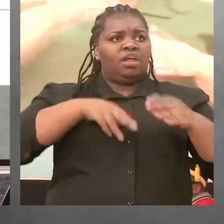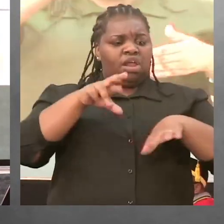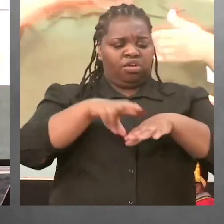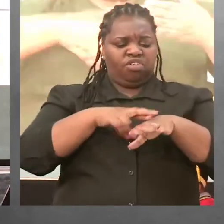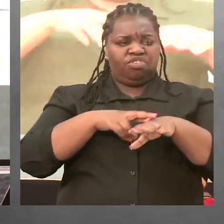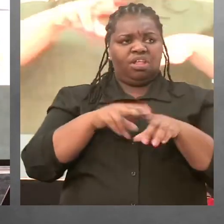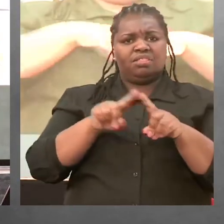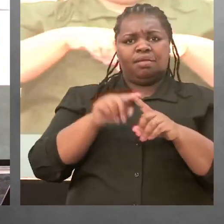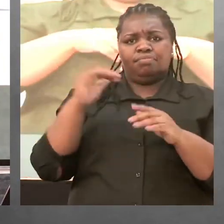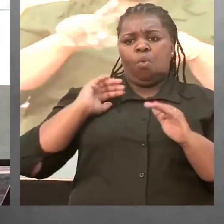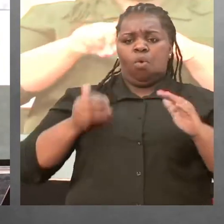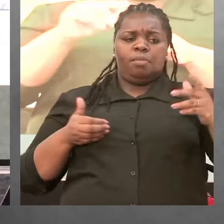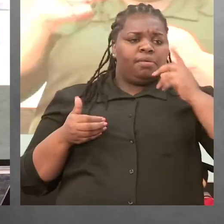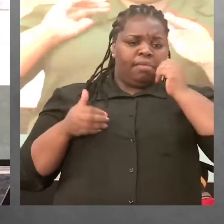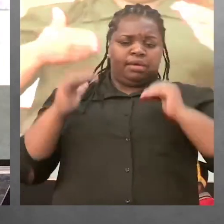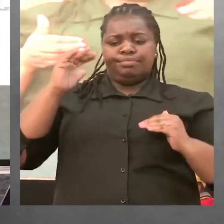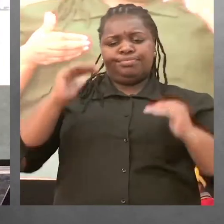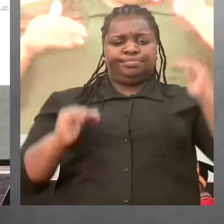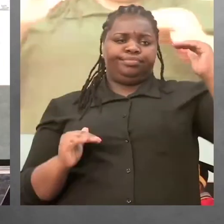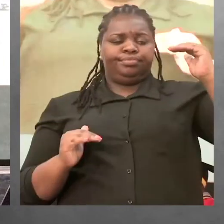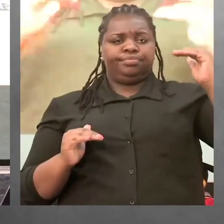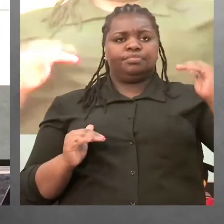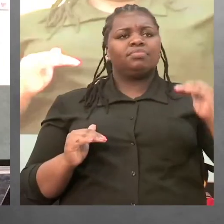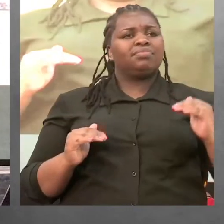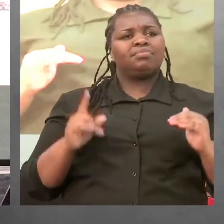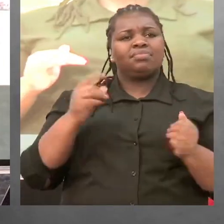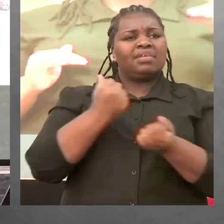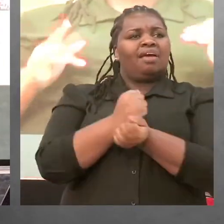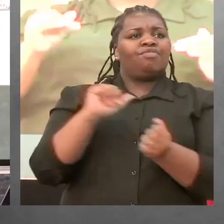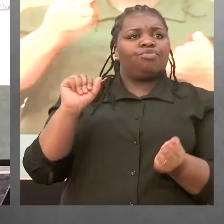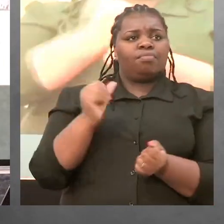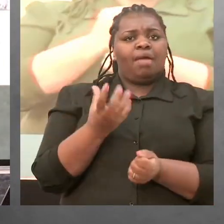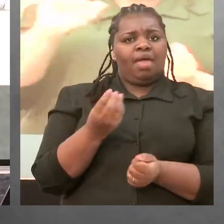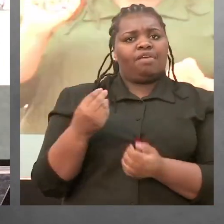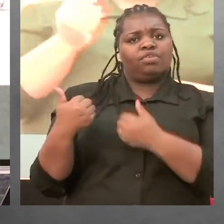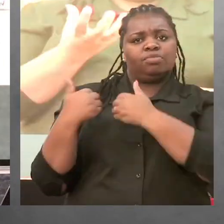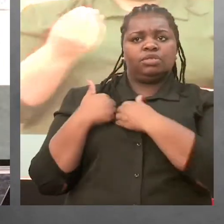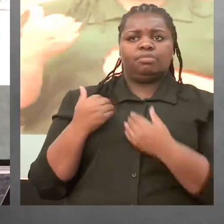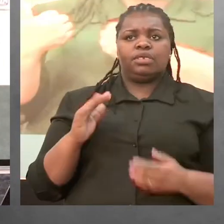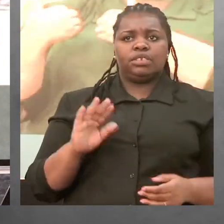gender inequality. Freedom comes with responsibility.